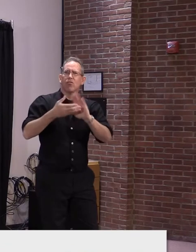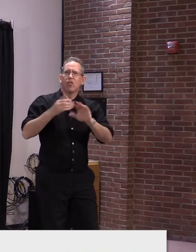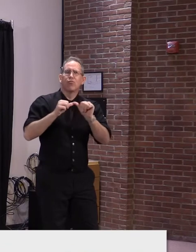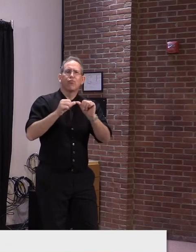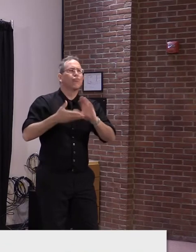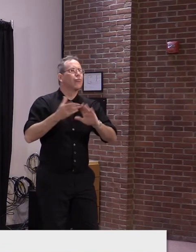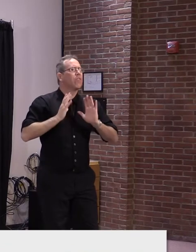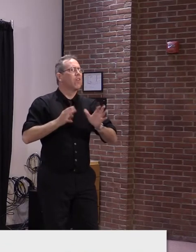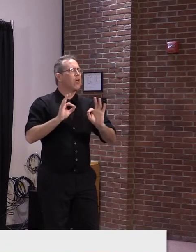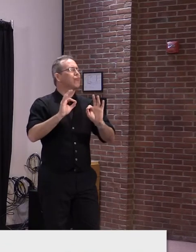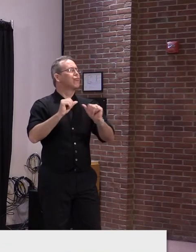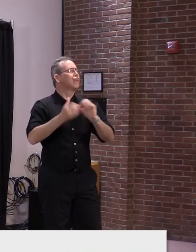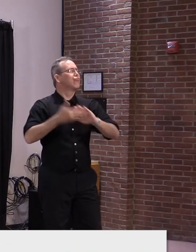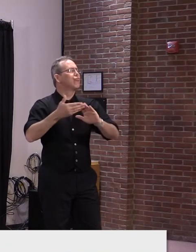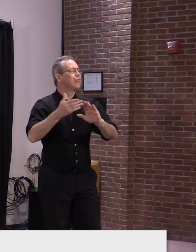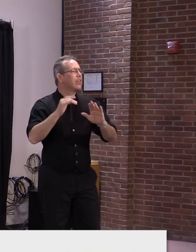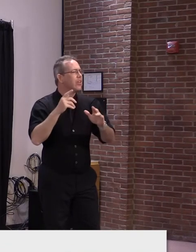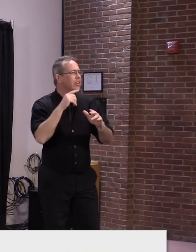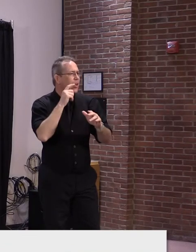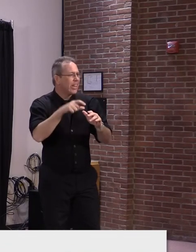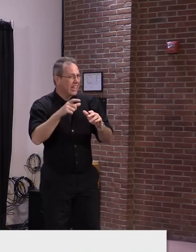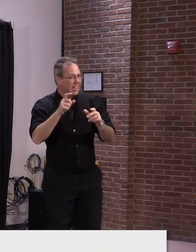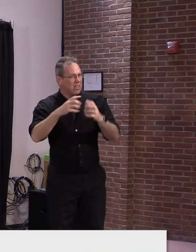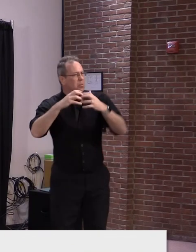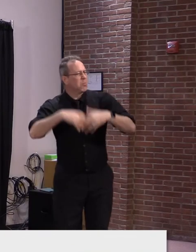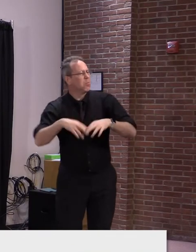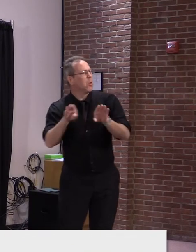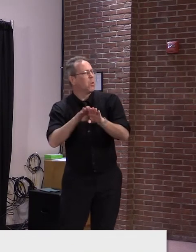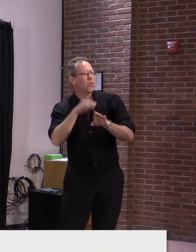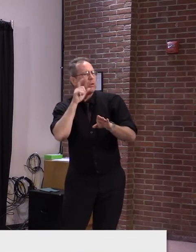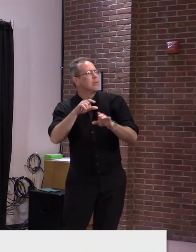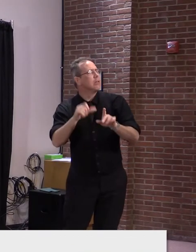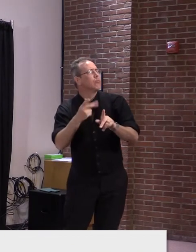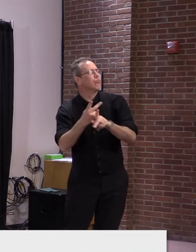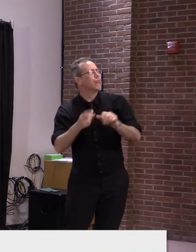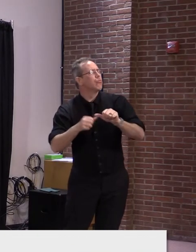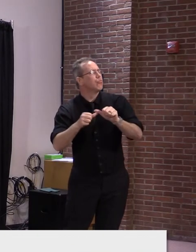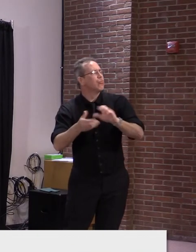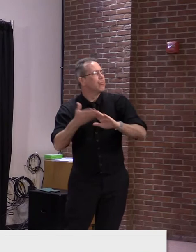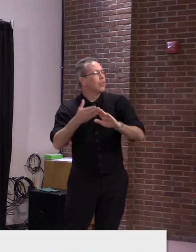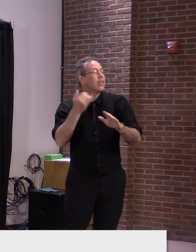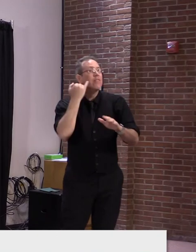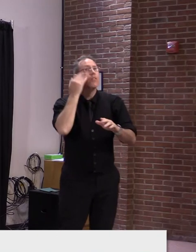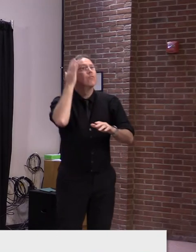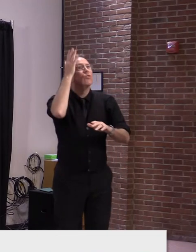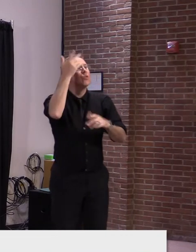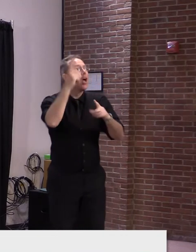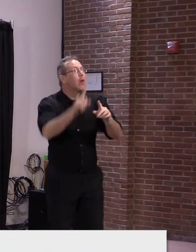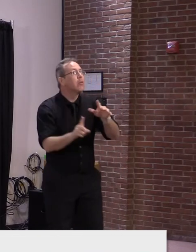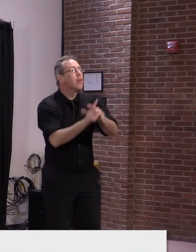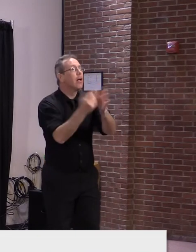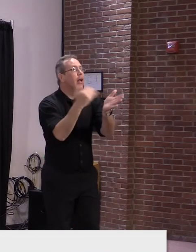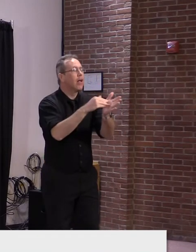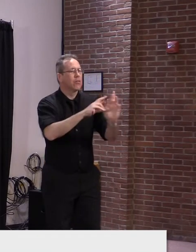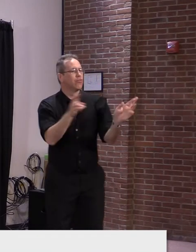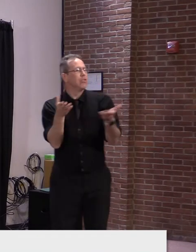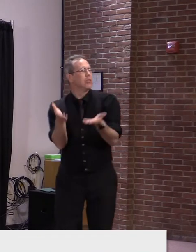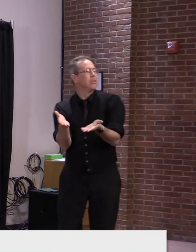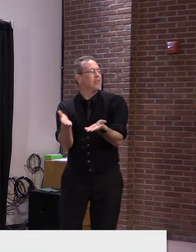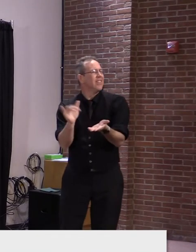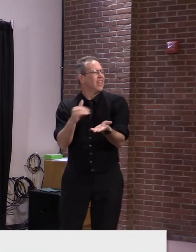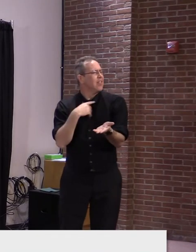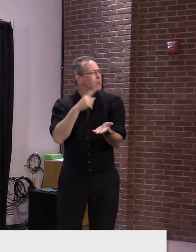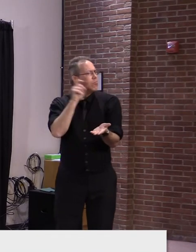you don't really need to keep something in place, you can just reconstitute it if and when it's necessary? Yeah, again, we